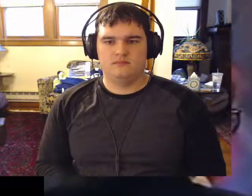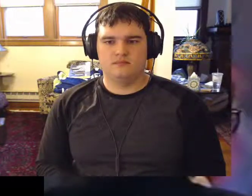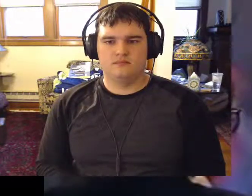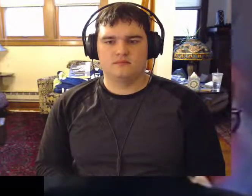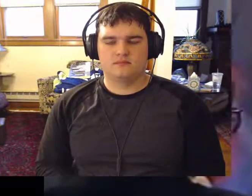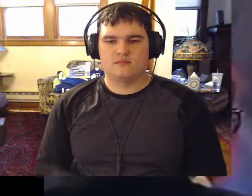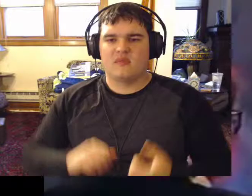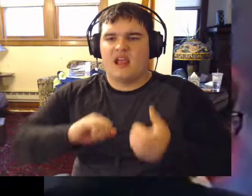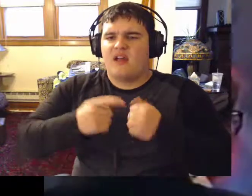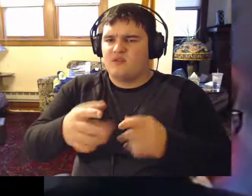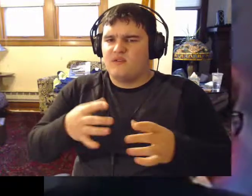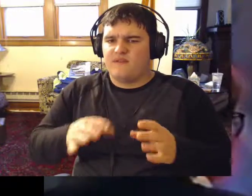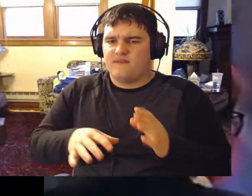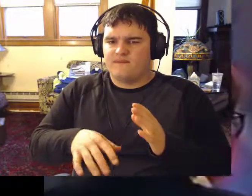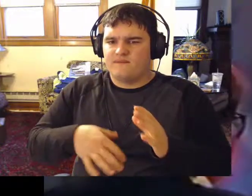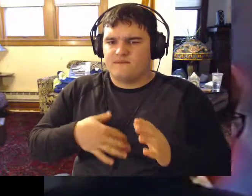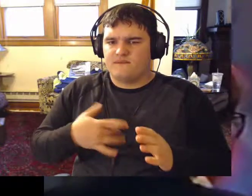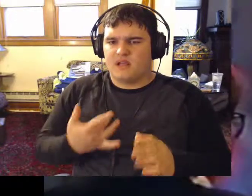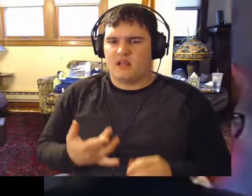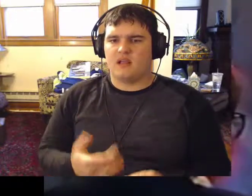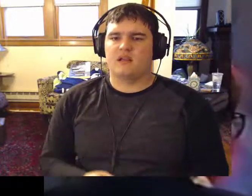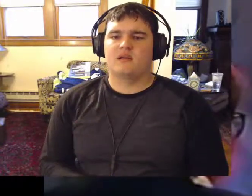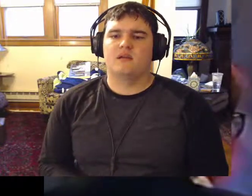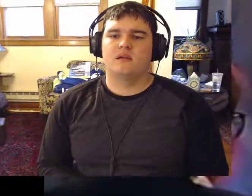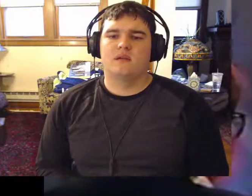How do you feel about that?